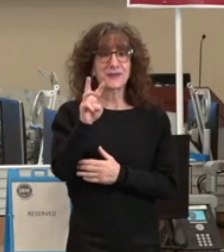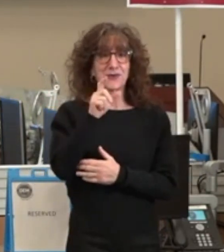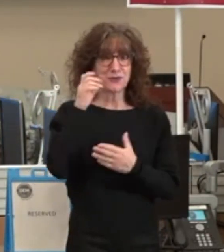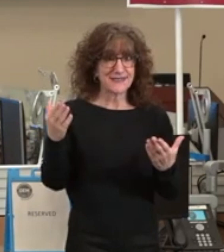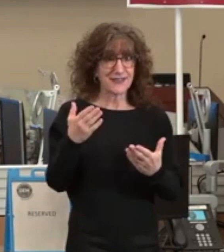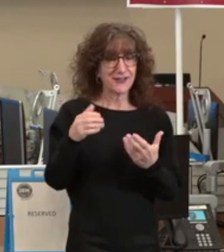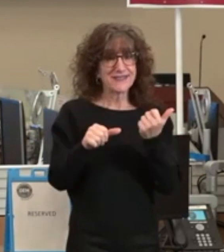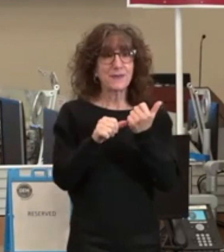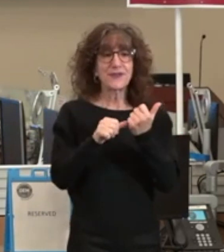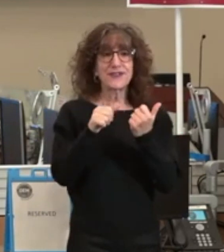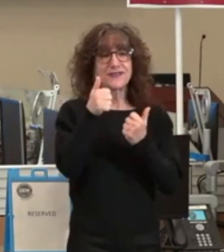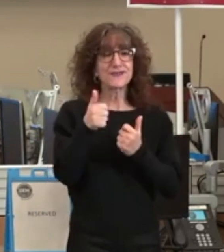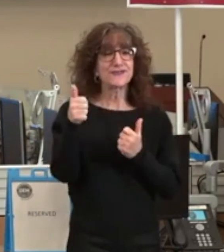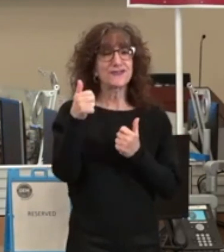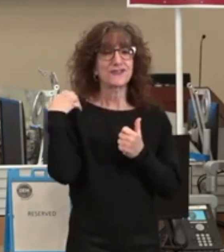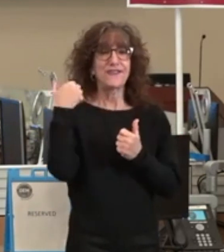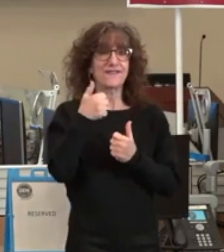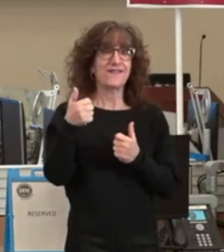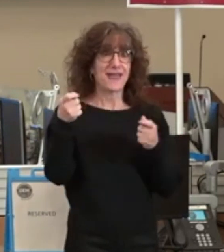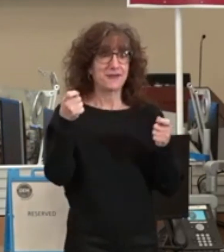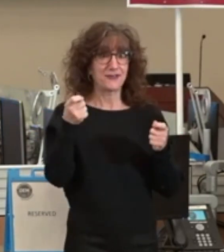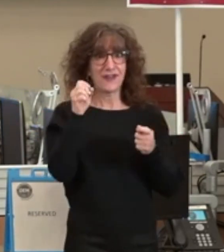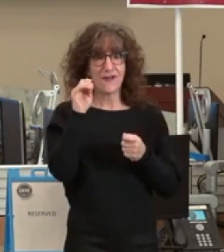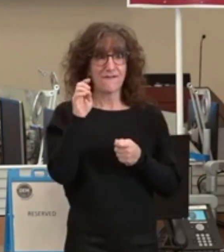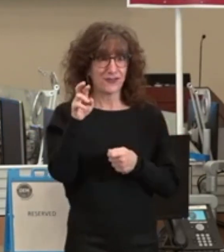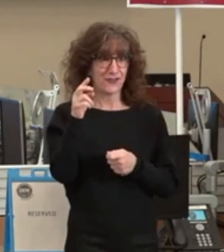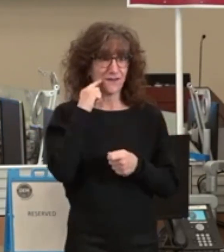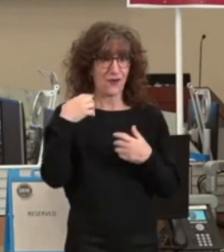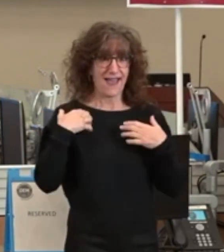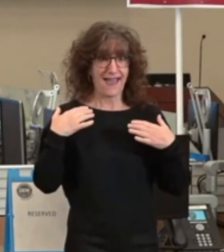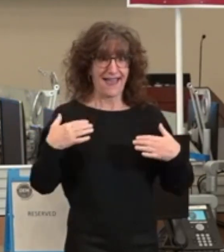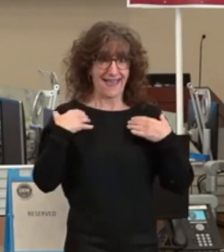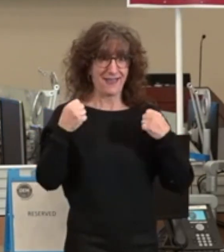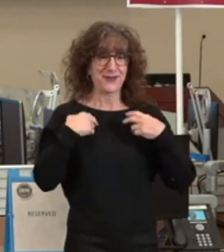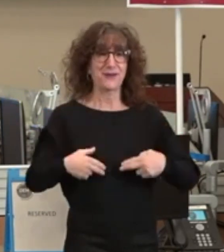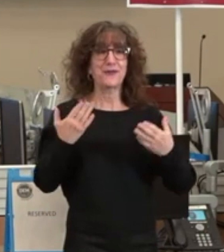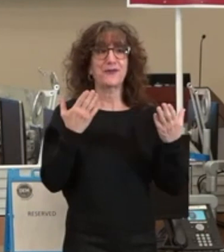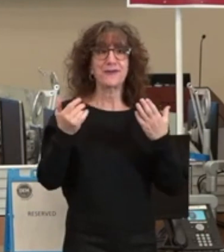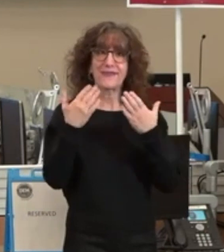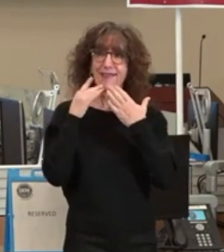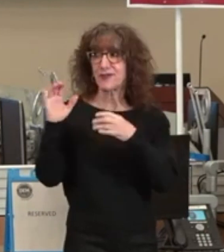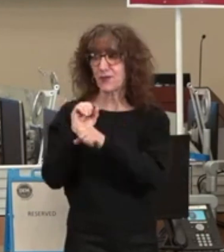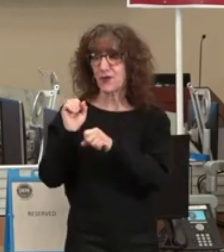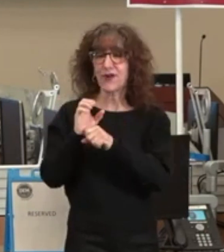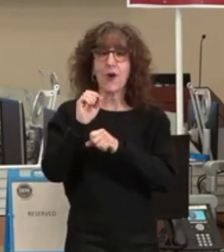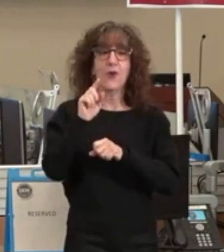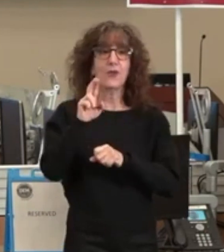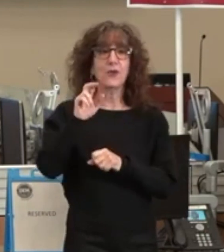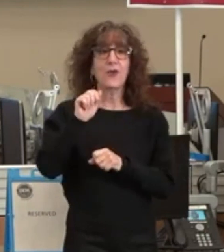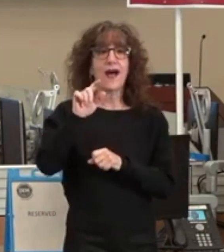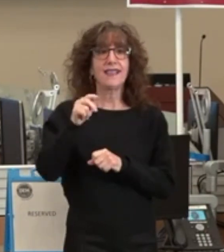Deputy Chief Administrative Officer for Health and Human Services, and to thank him for his tireless efforts. I'd like to also thank Olo